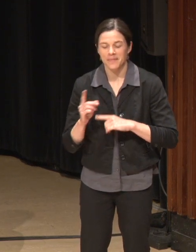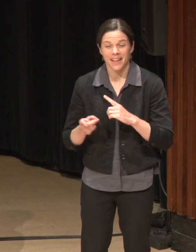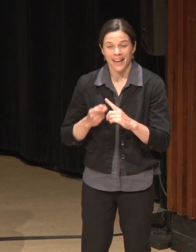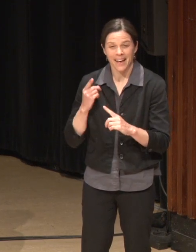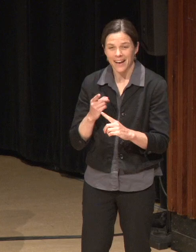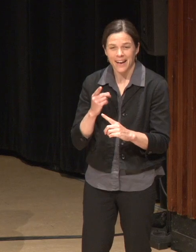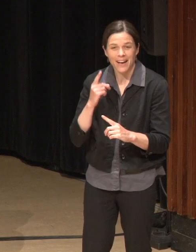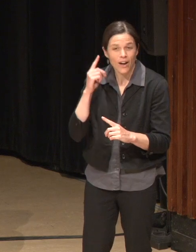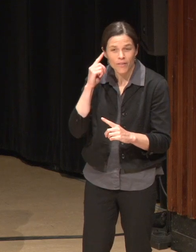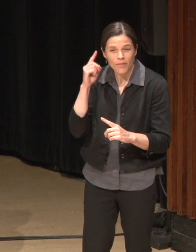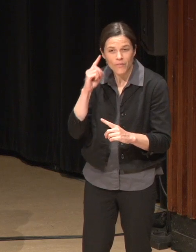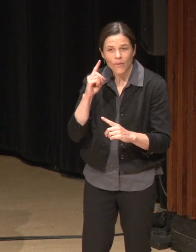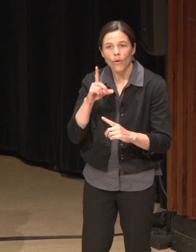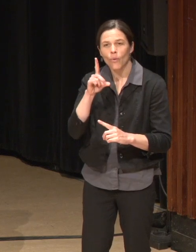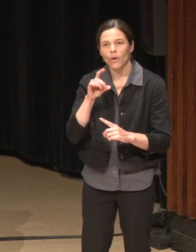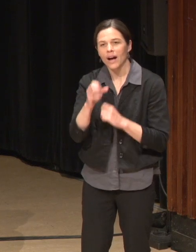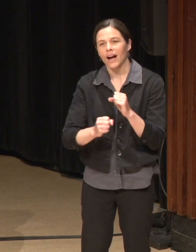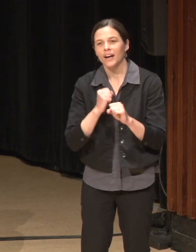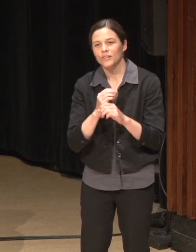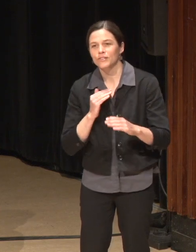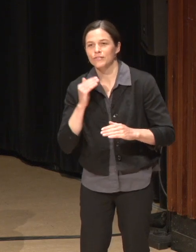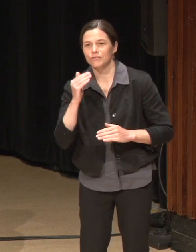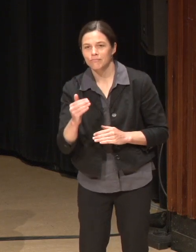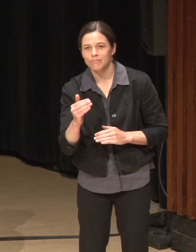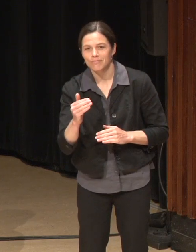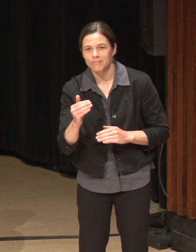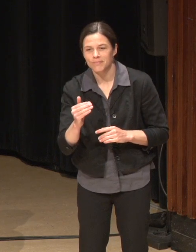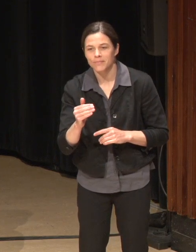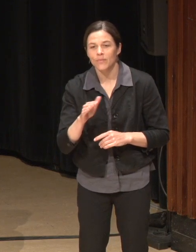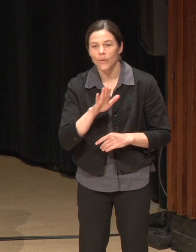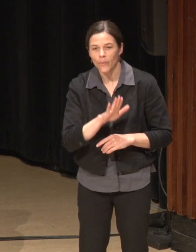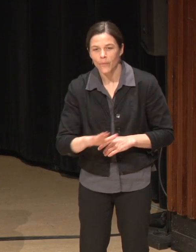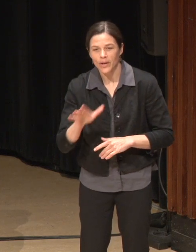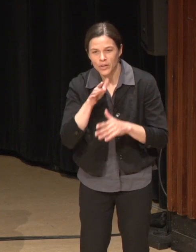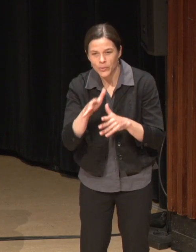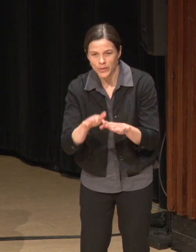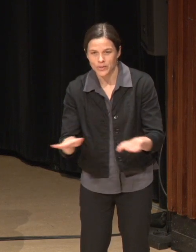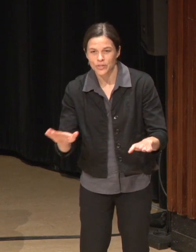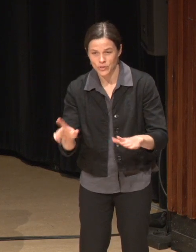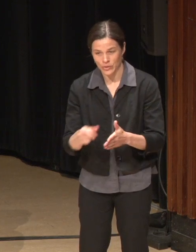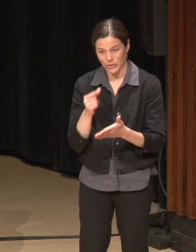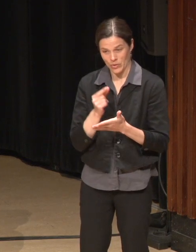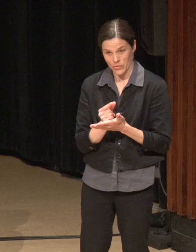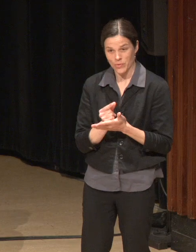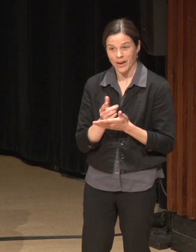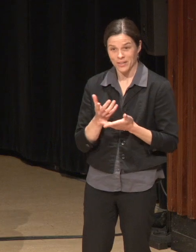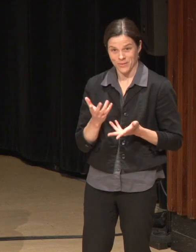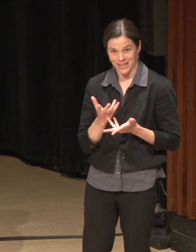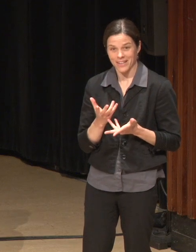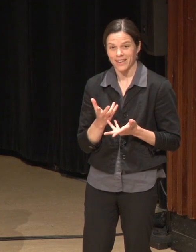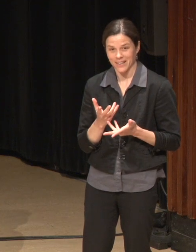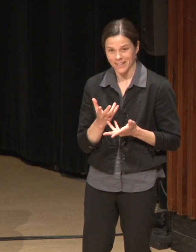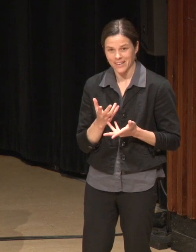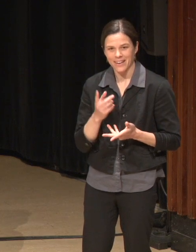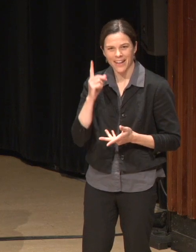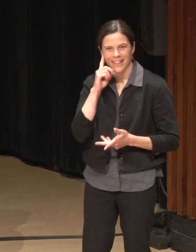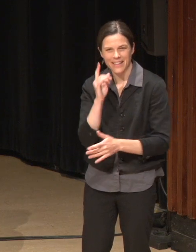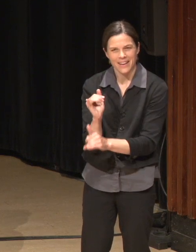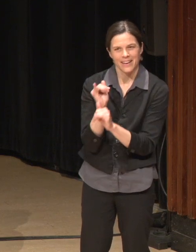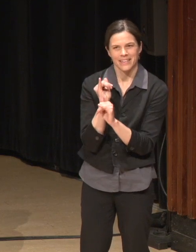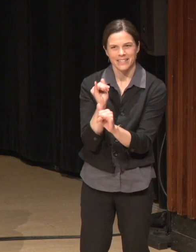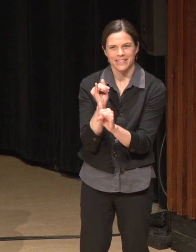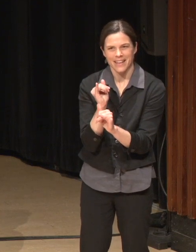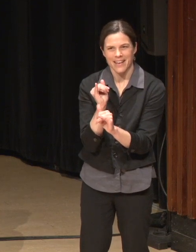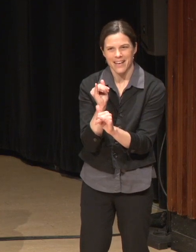in 100 years' time, when your great-grandchild is graduating from NSCC, they're going to say they want to be just like you because you were